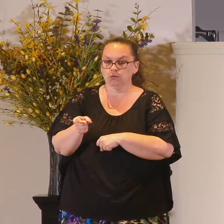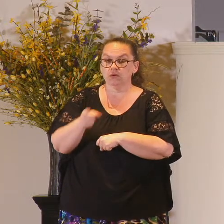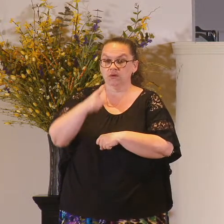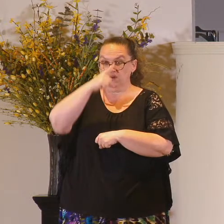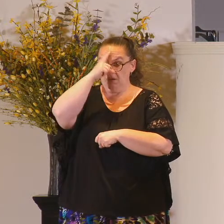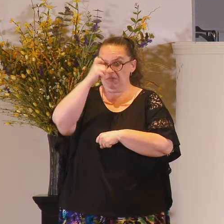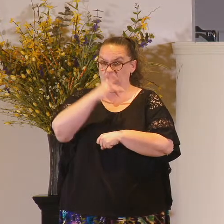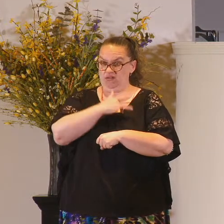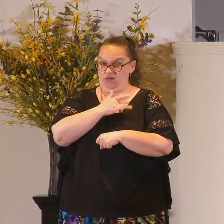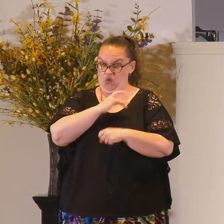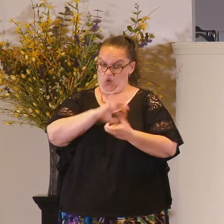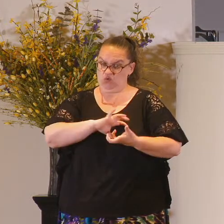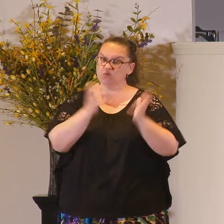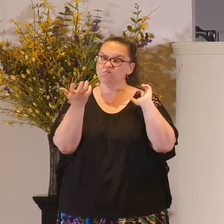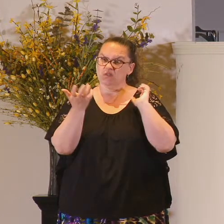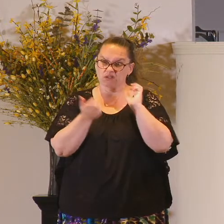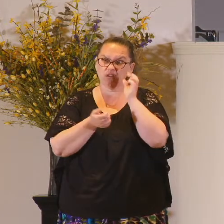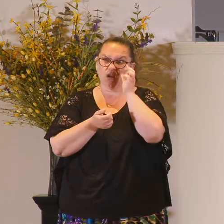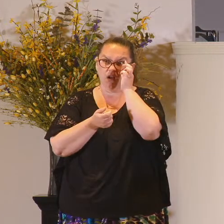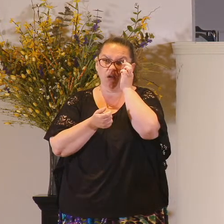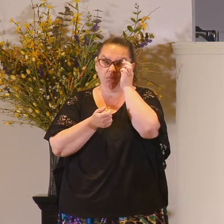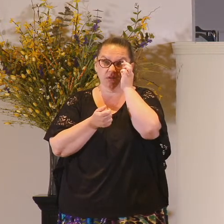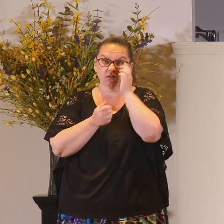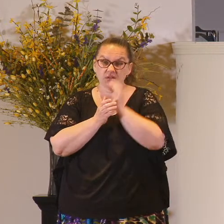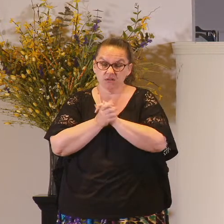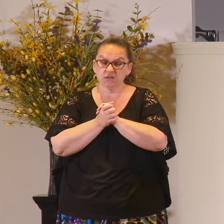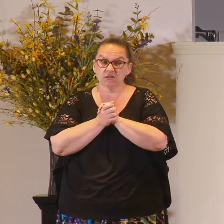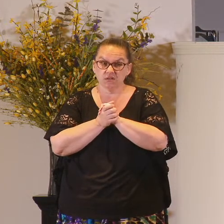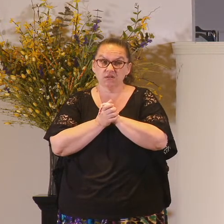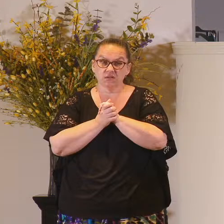because their hearts are corrupt.